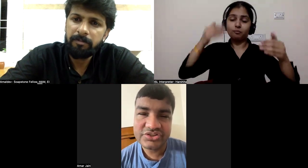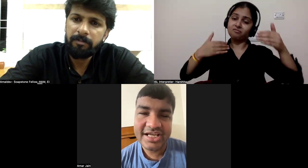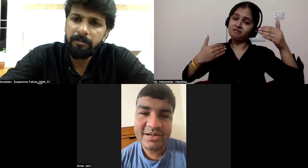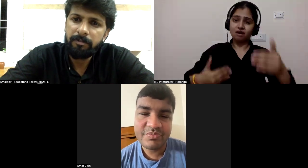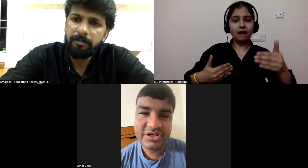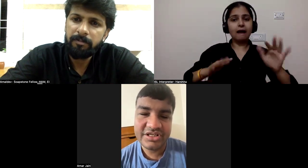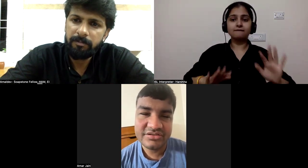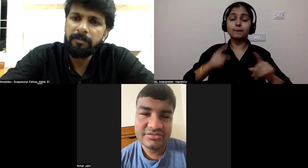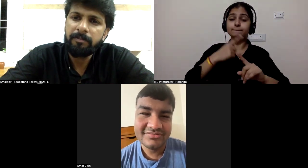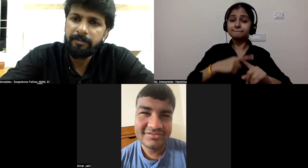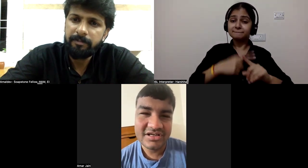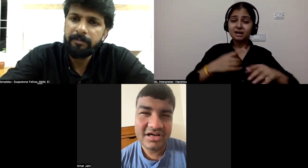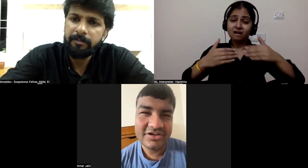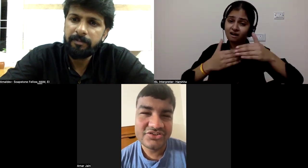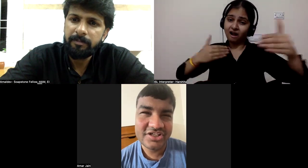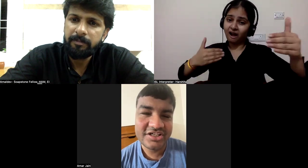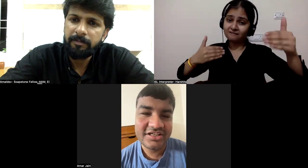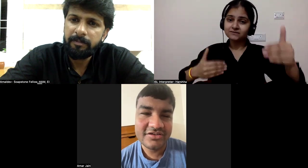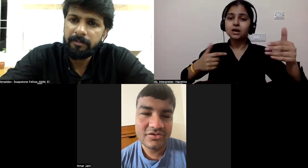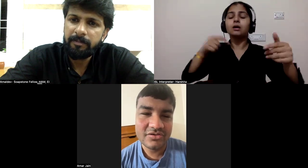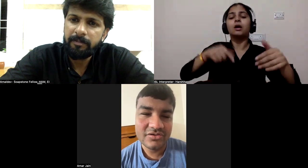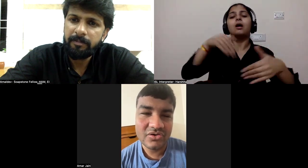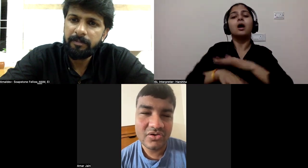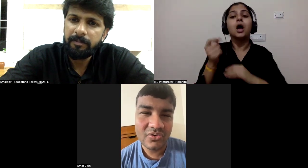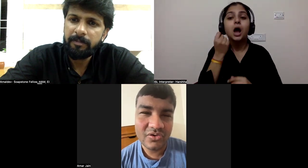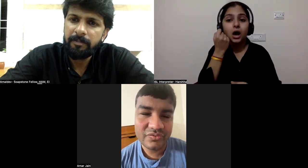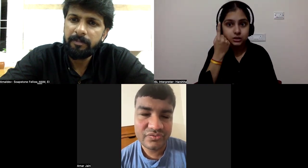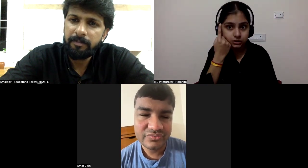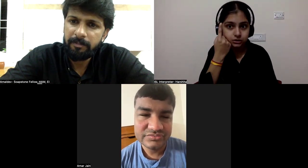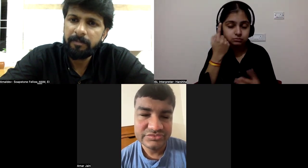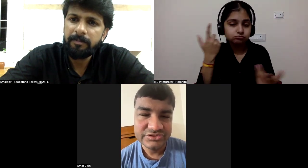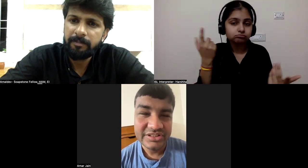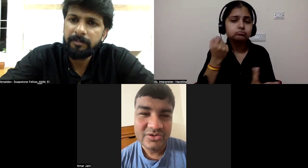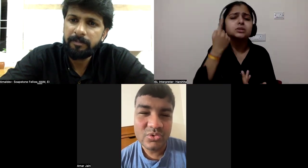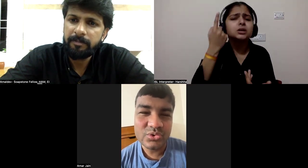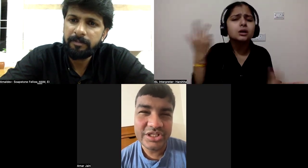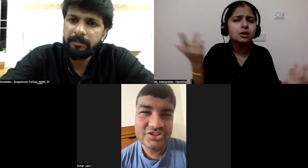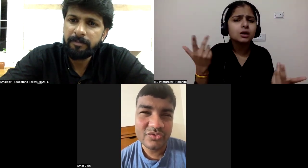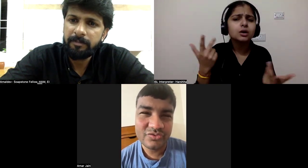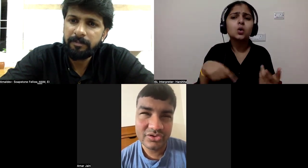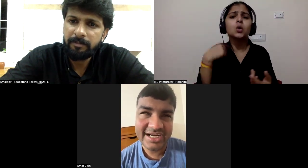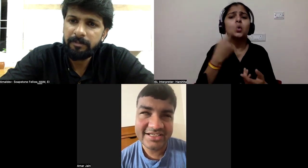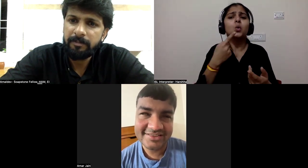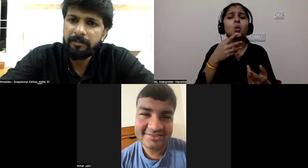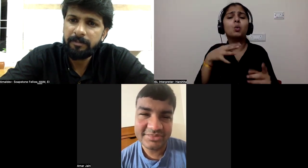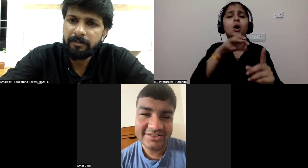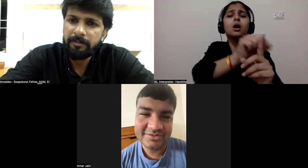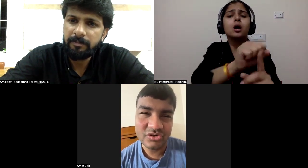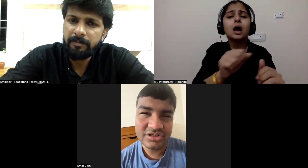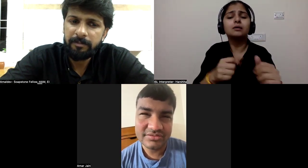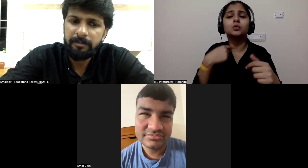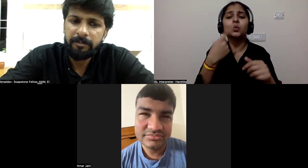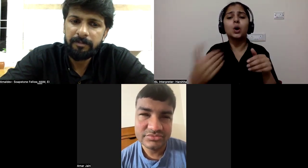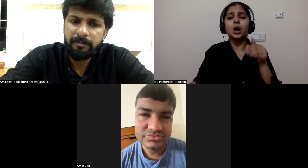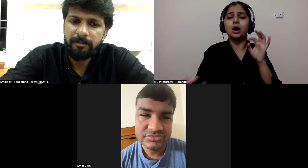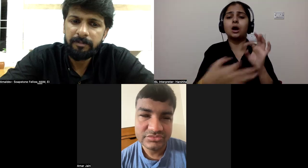Also, there is a gap in understanding of who to reach out for right accessibility